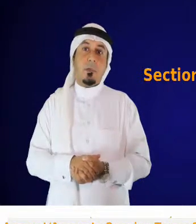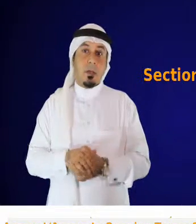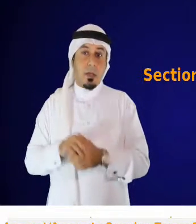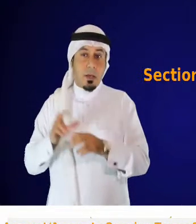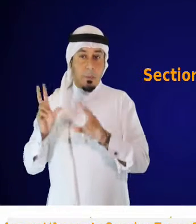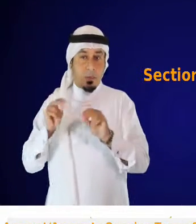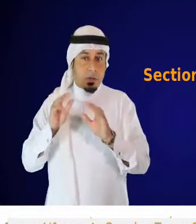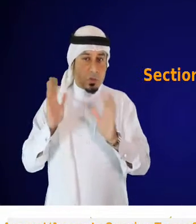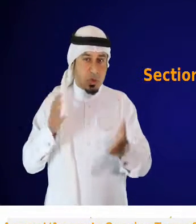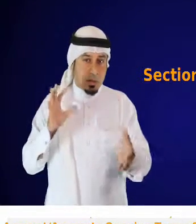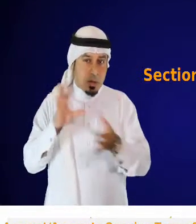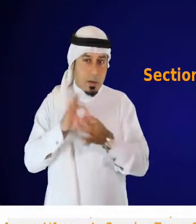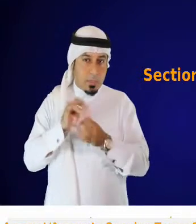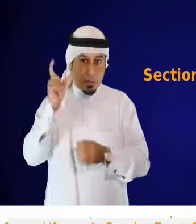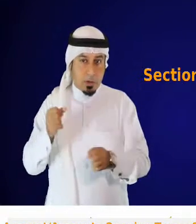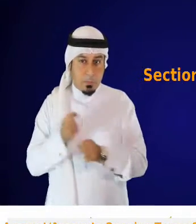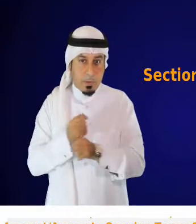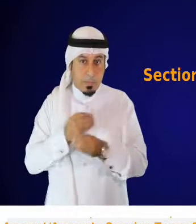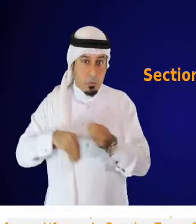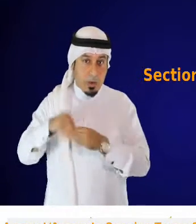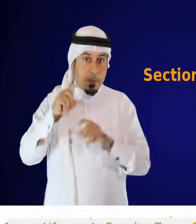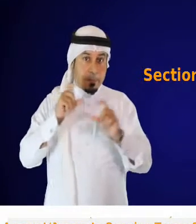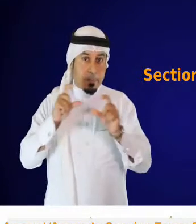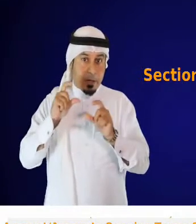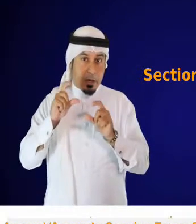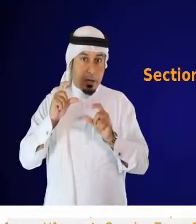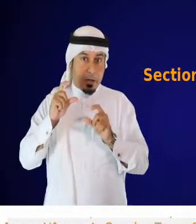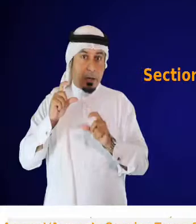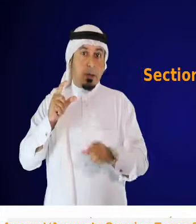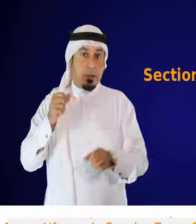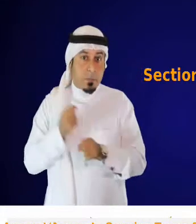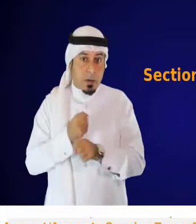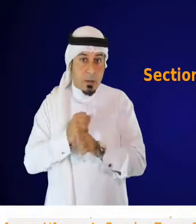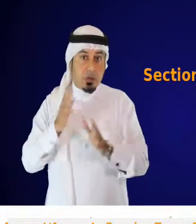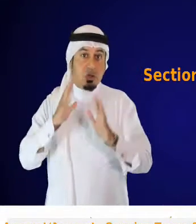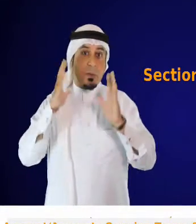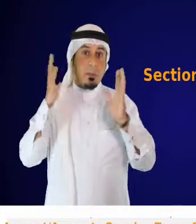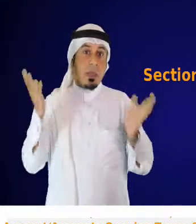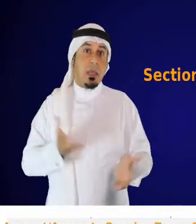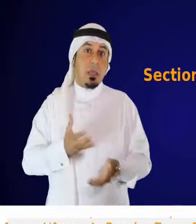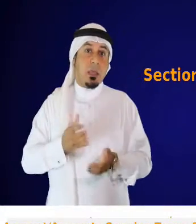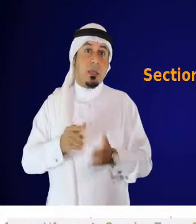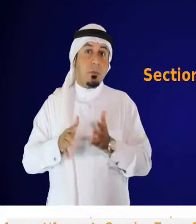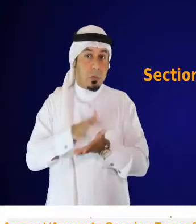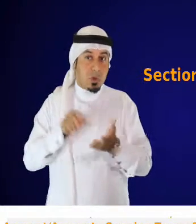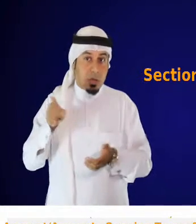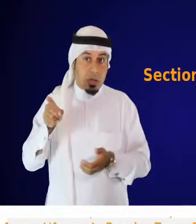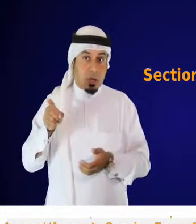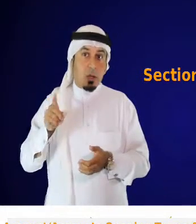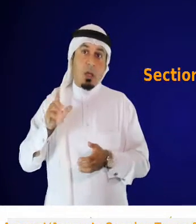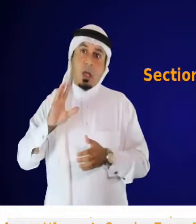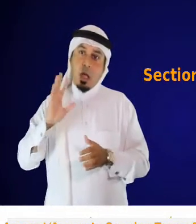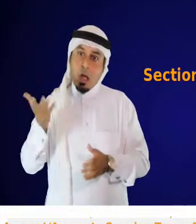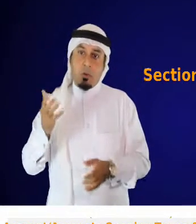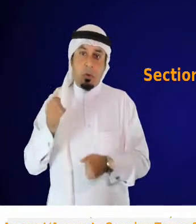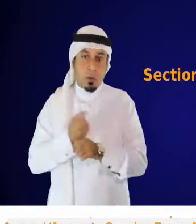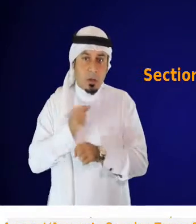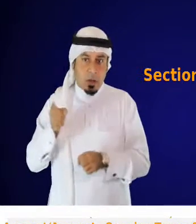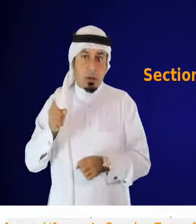E. Any fraud or dishonest conduct by the customer or any of his or her agents or employees.